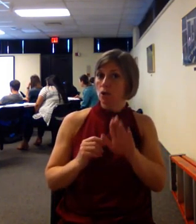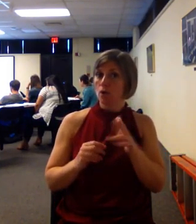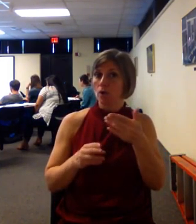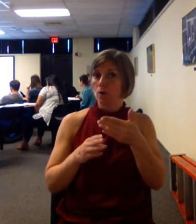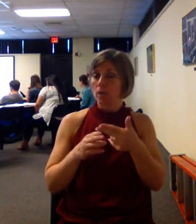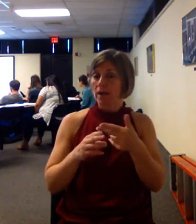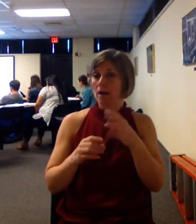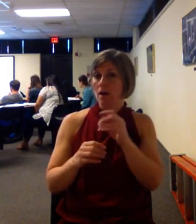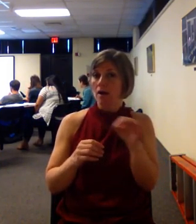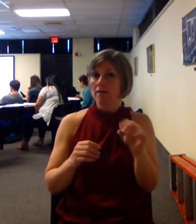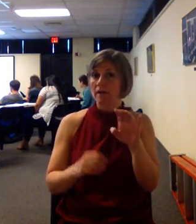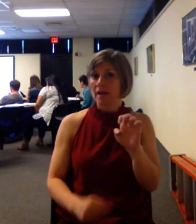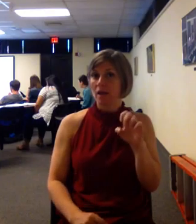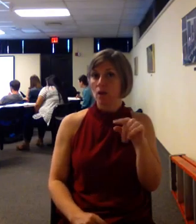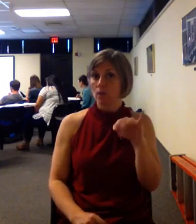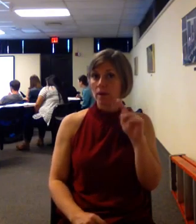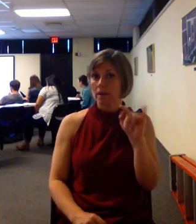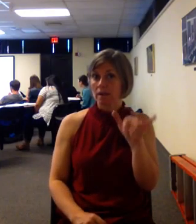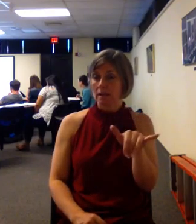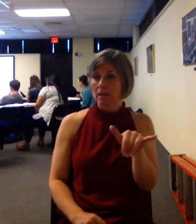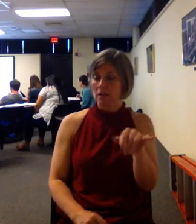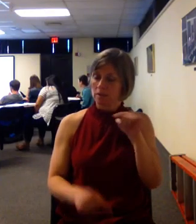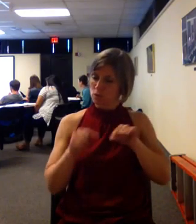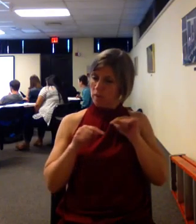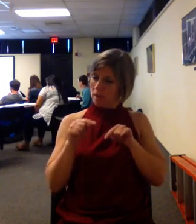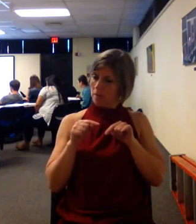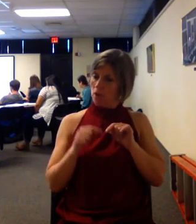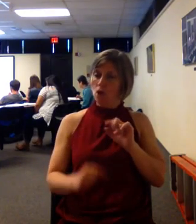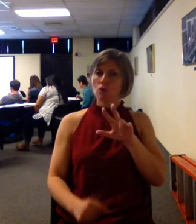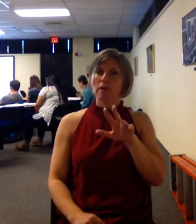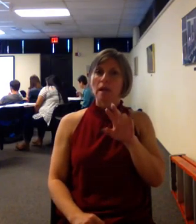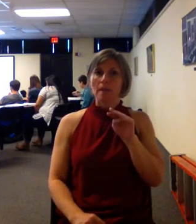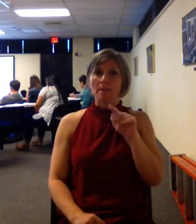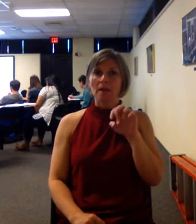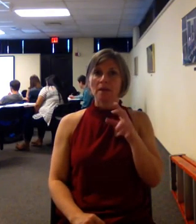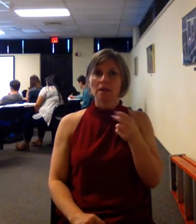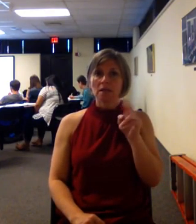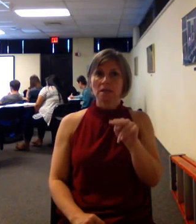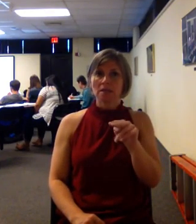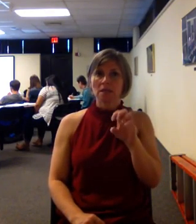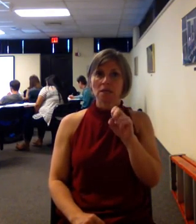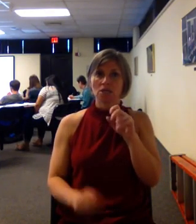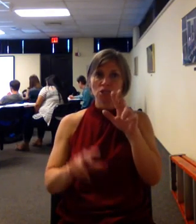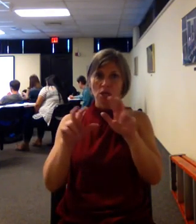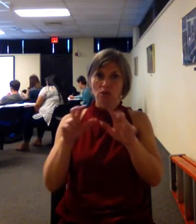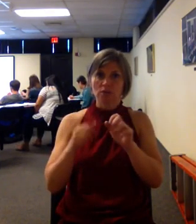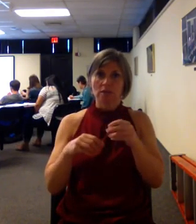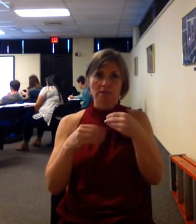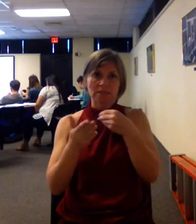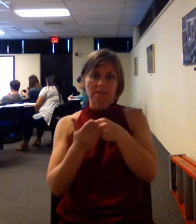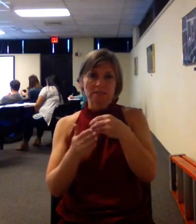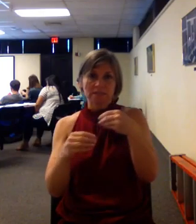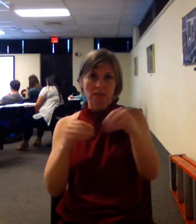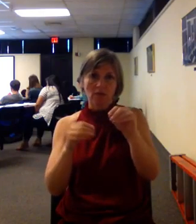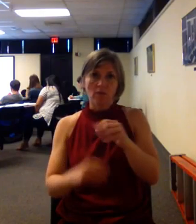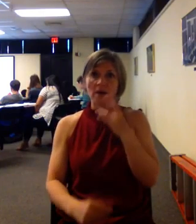he's telling you that you've got, let me scroll back up, 3 million shares of stock outstanding that are selling for $17 a share. So your